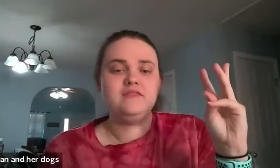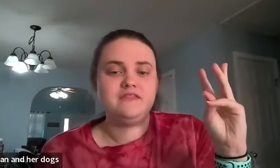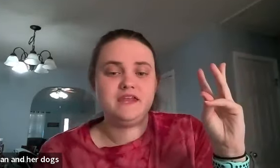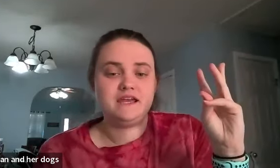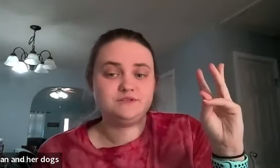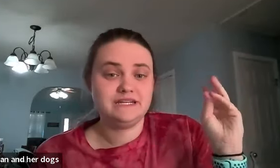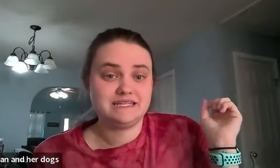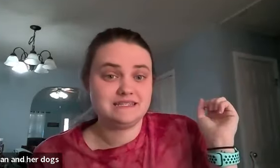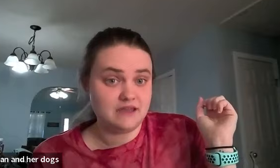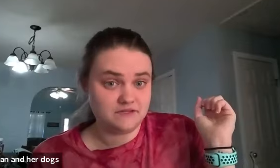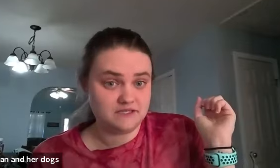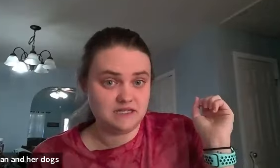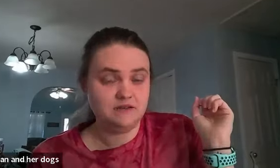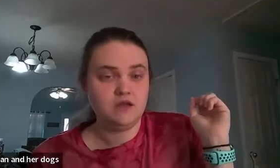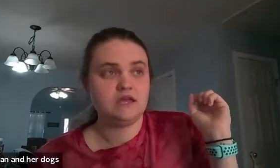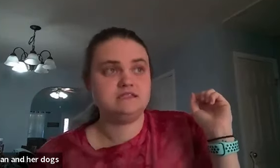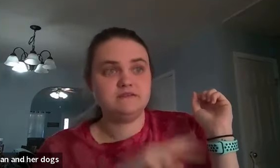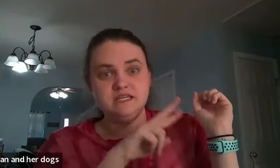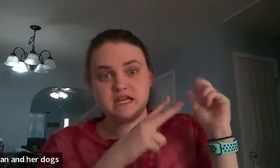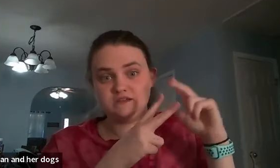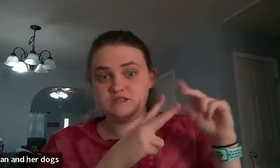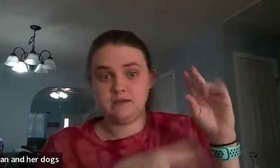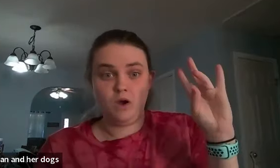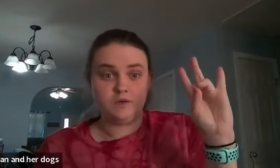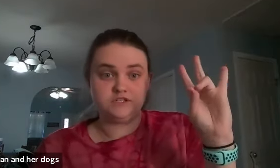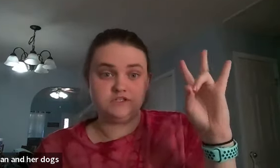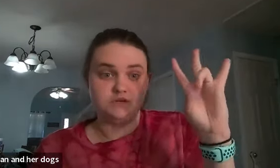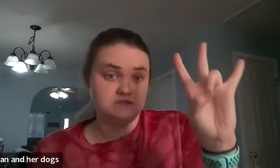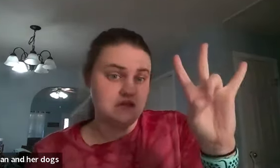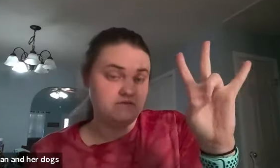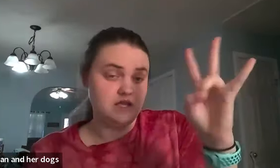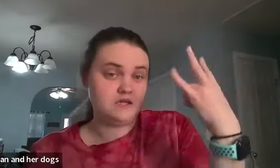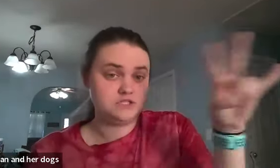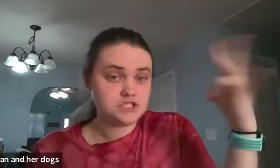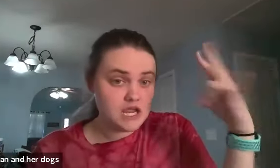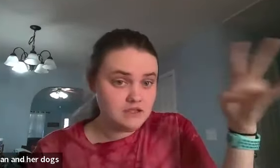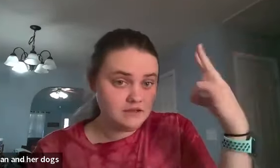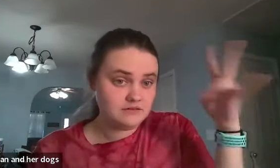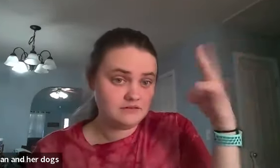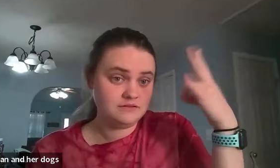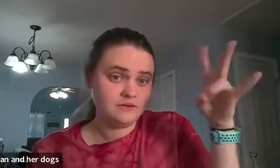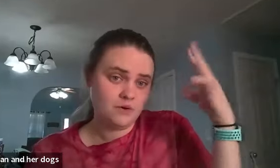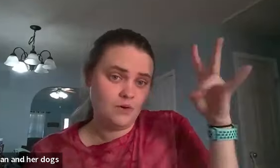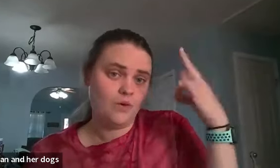Then the next one is 17. And 17 has those same options. So 7, shake.